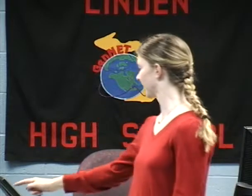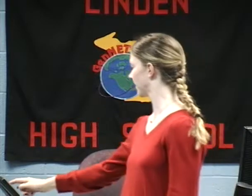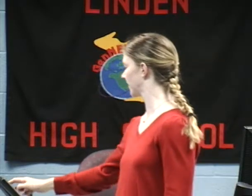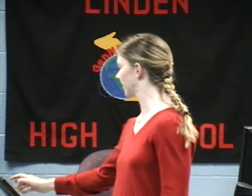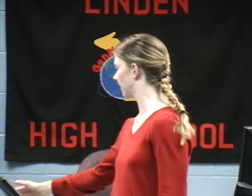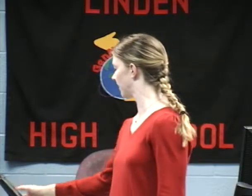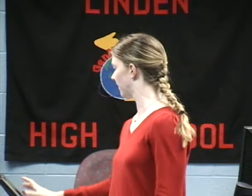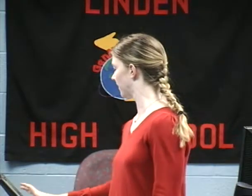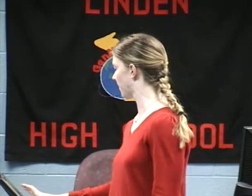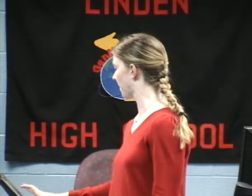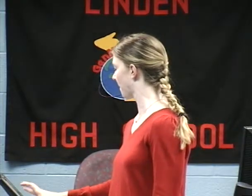that.